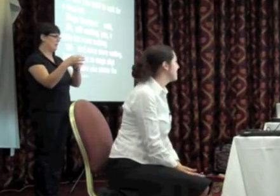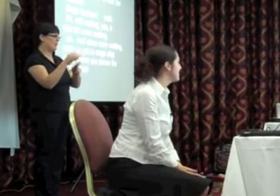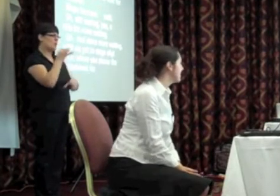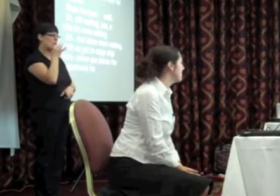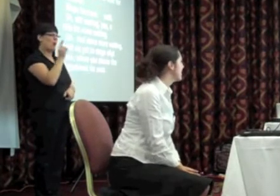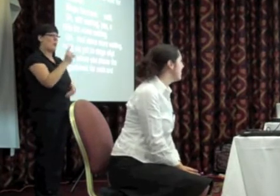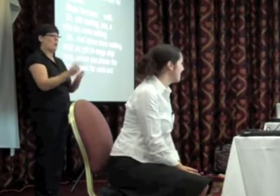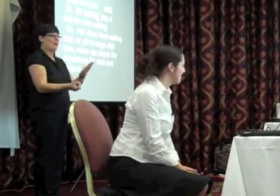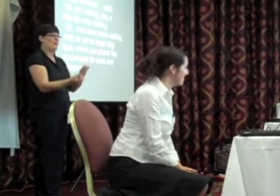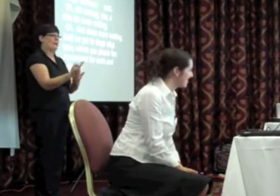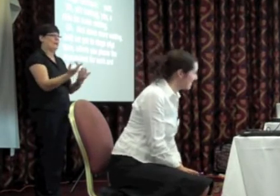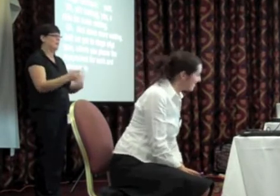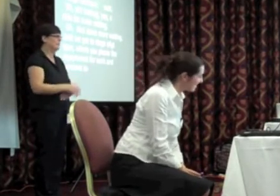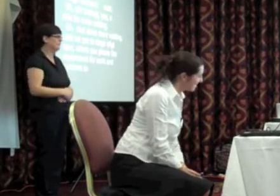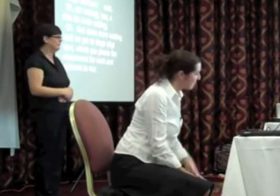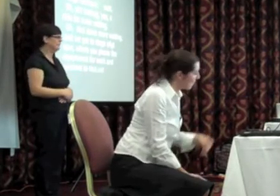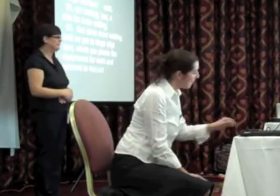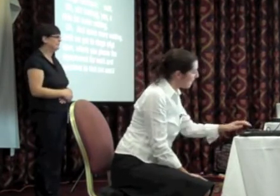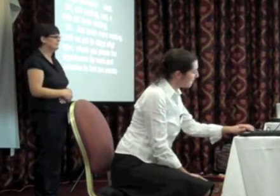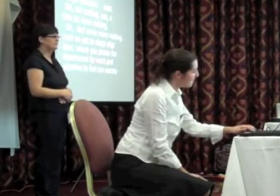exactly what is going on.